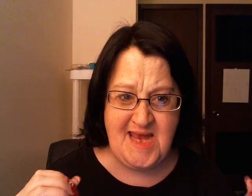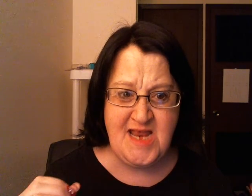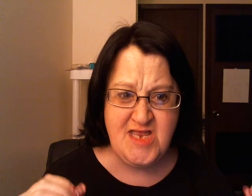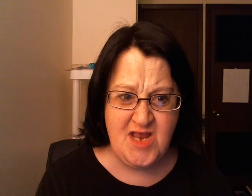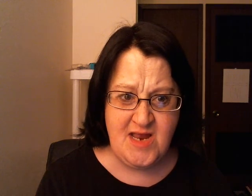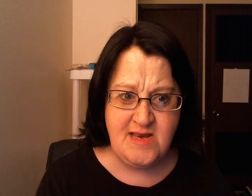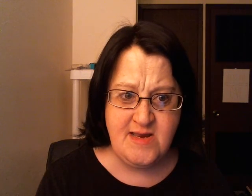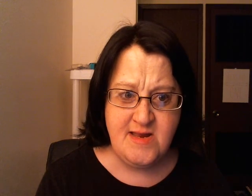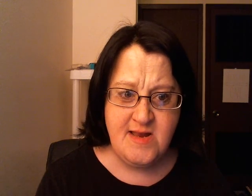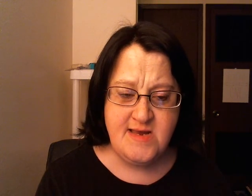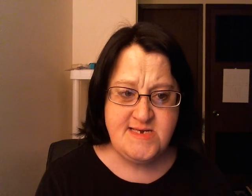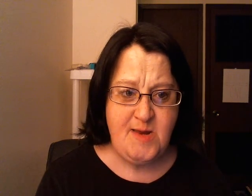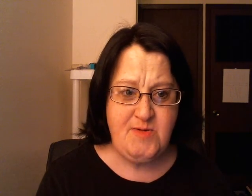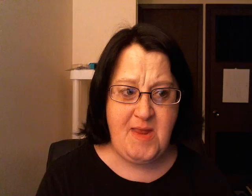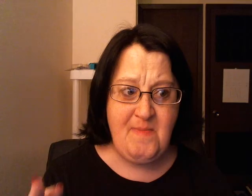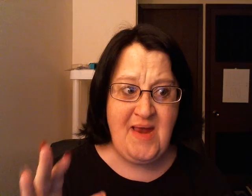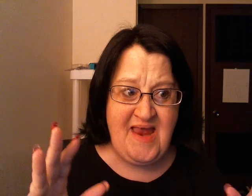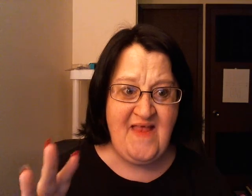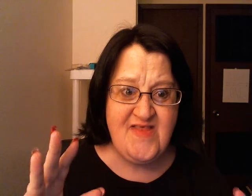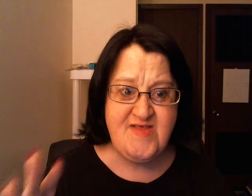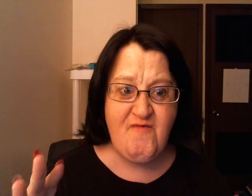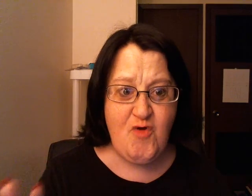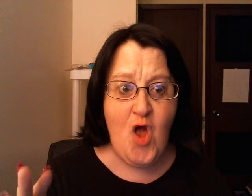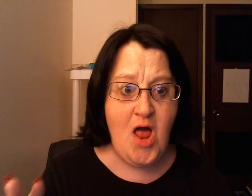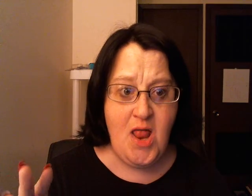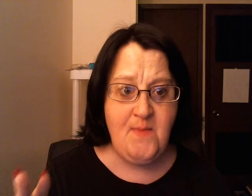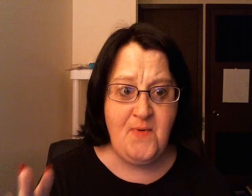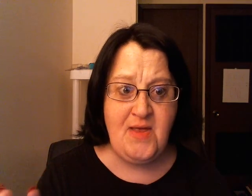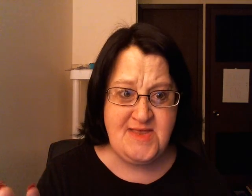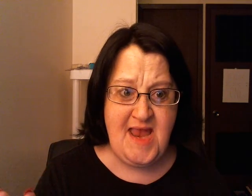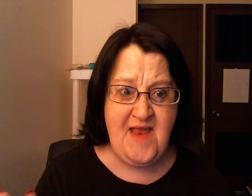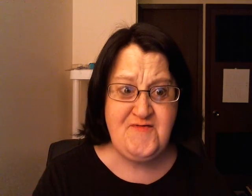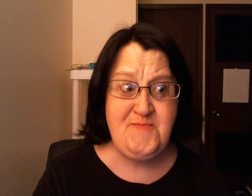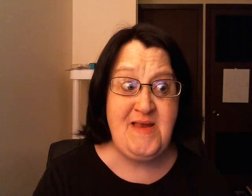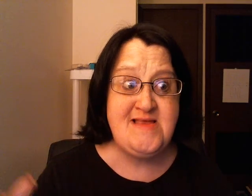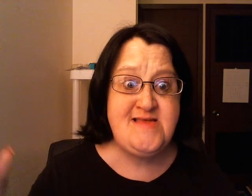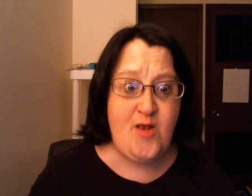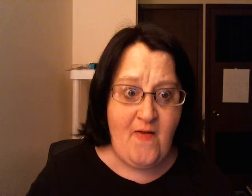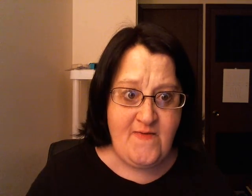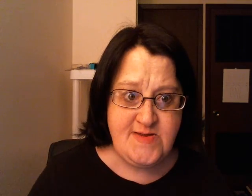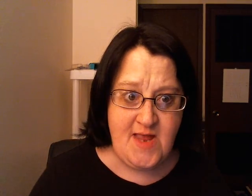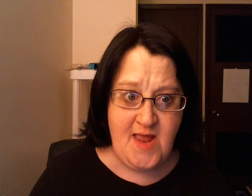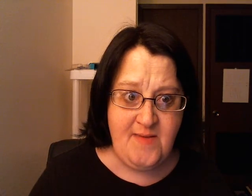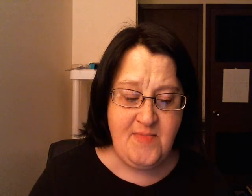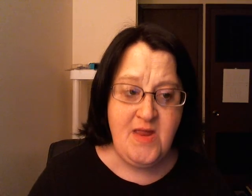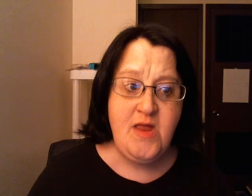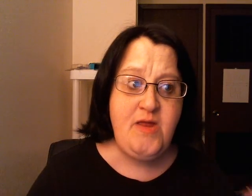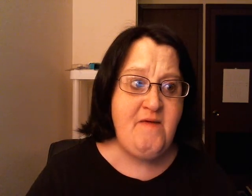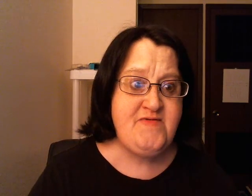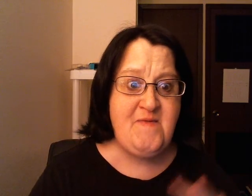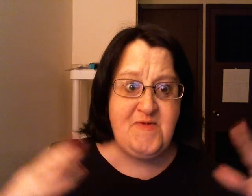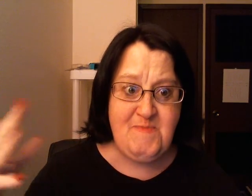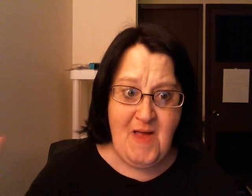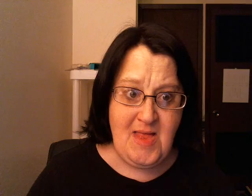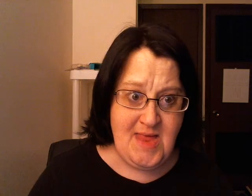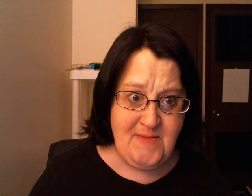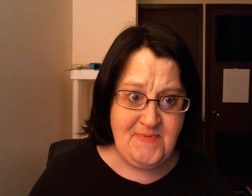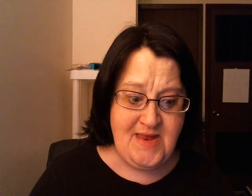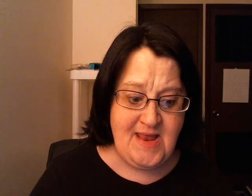to get done. Seems like I might get stuff caught up one day after being sick all this time. You have stuff that's piled up. And